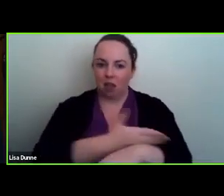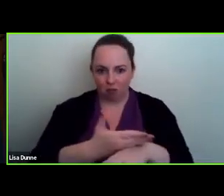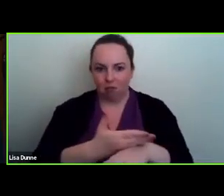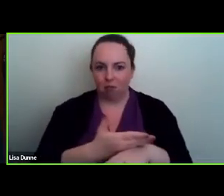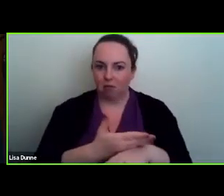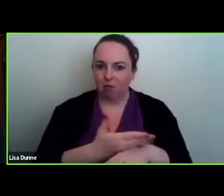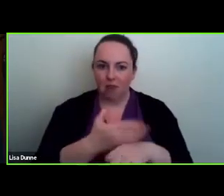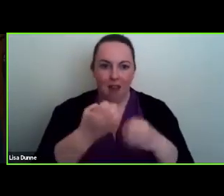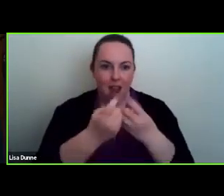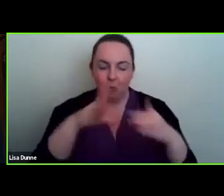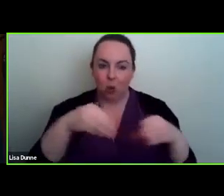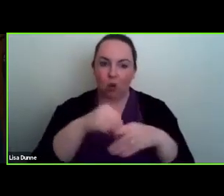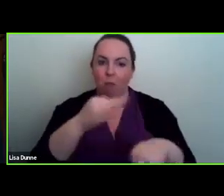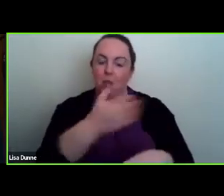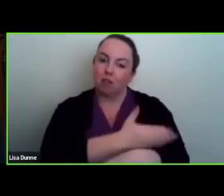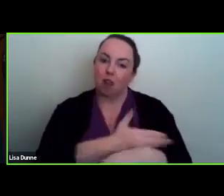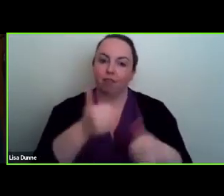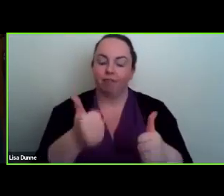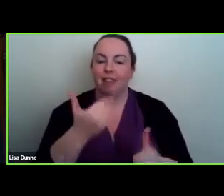disabilities. Thank you so much.